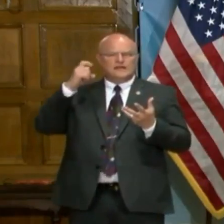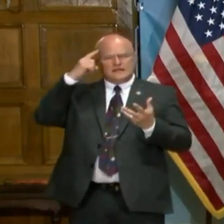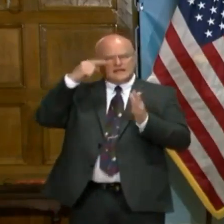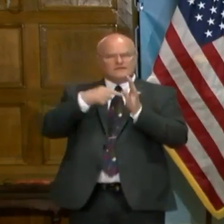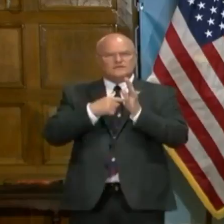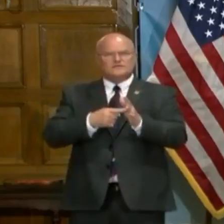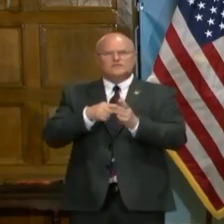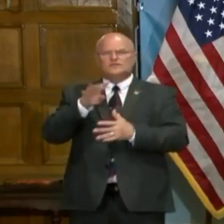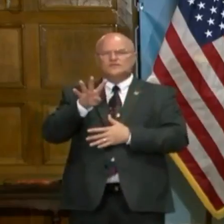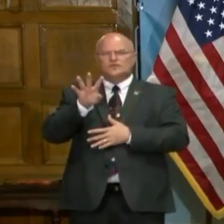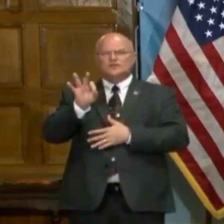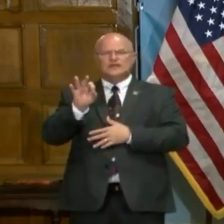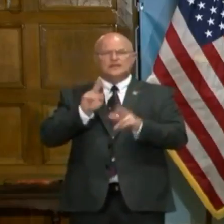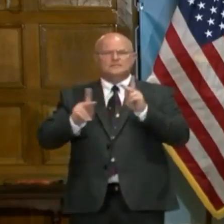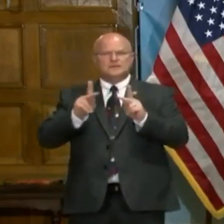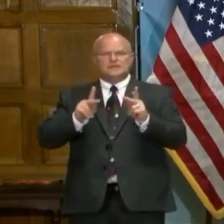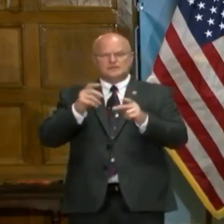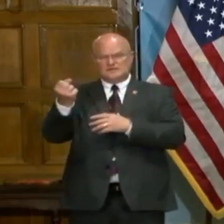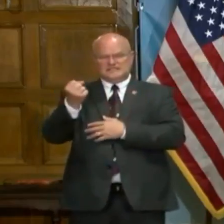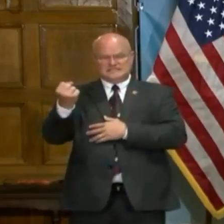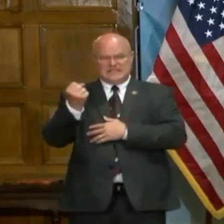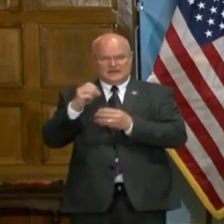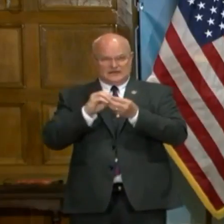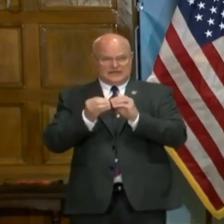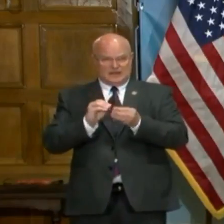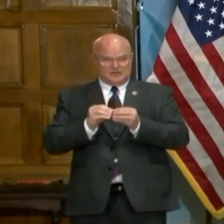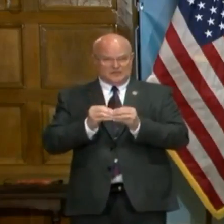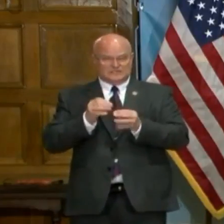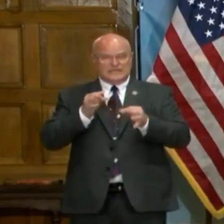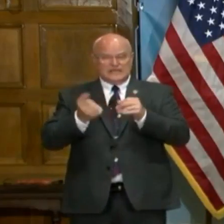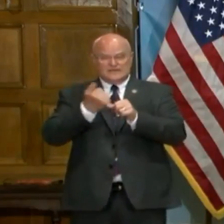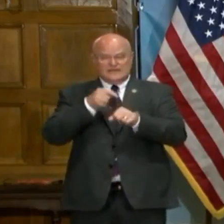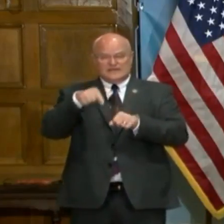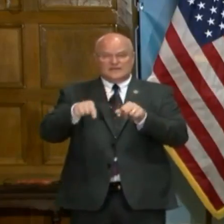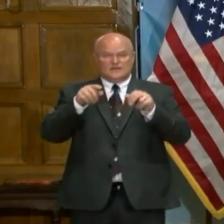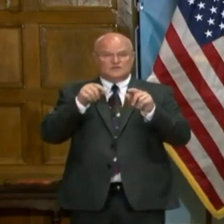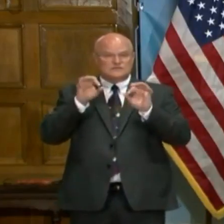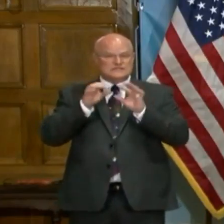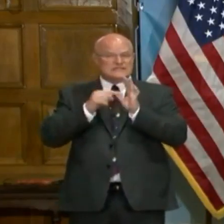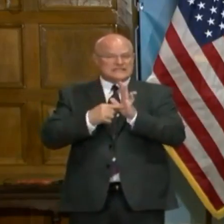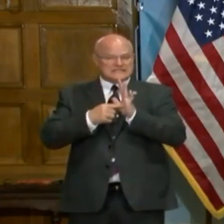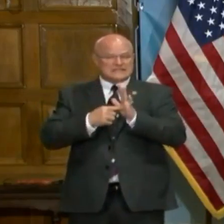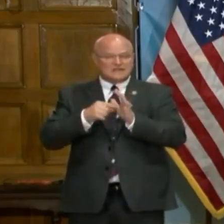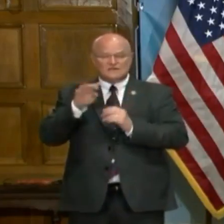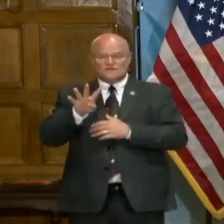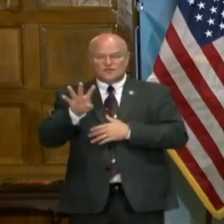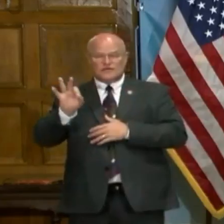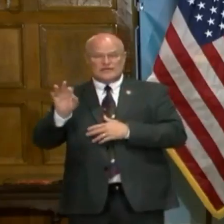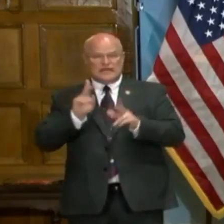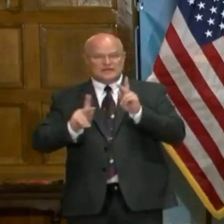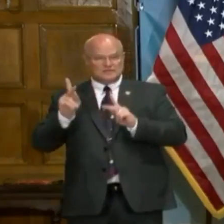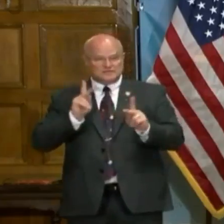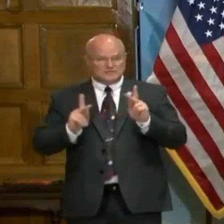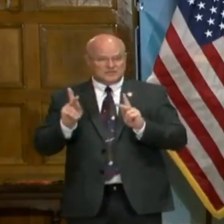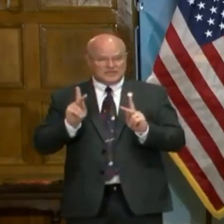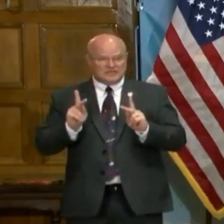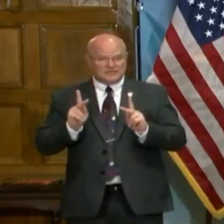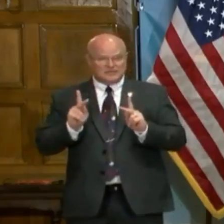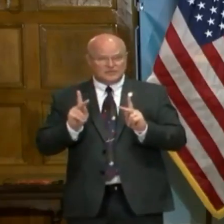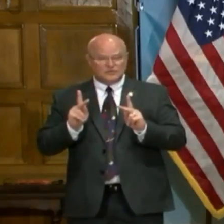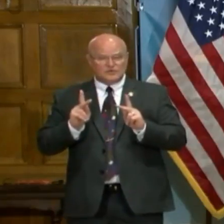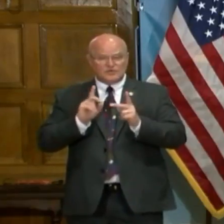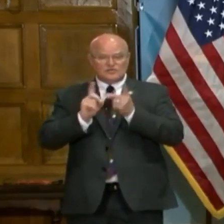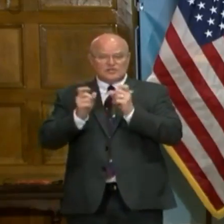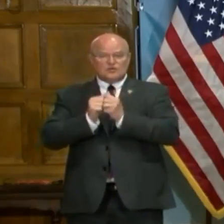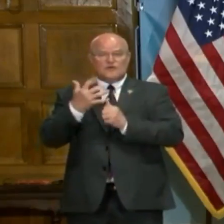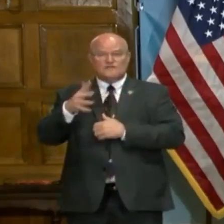people contacted as a result of the Saturday numbers. If each of those, for instance, each of those 49 people talked to